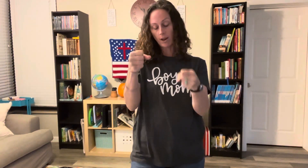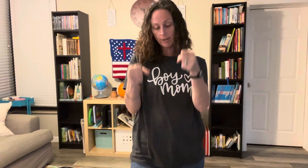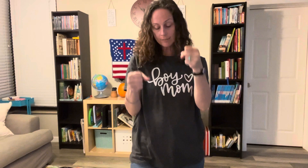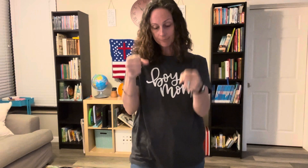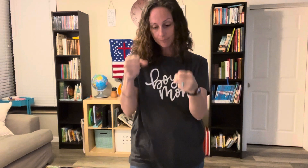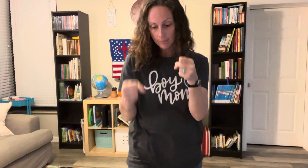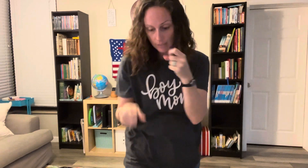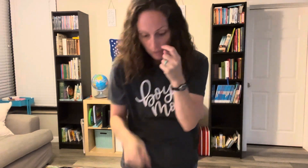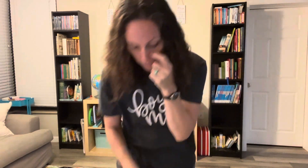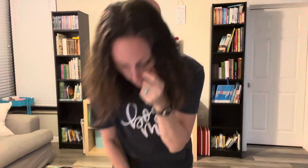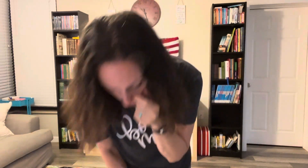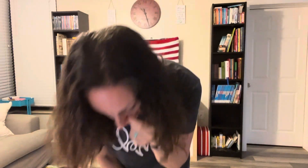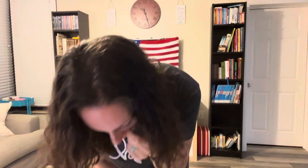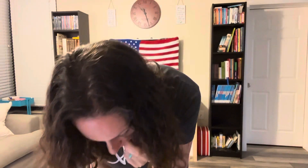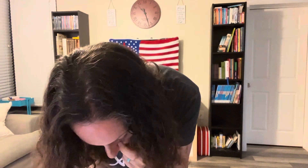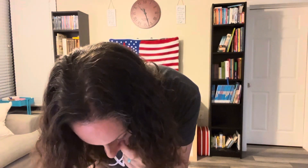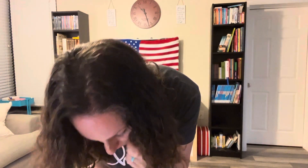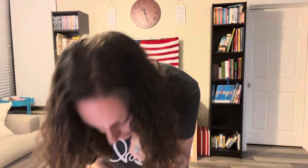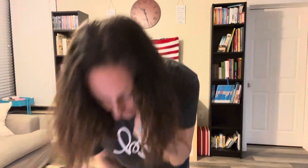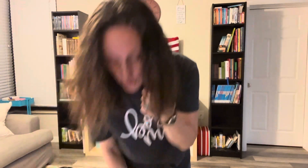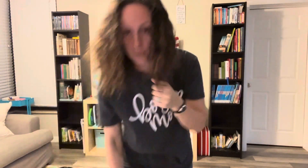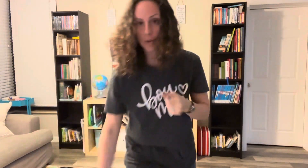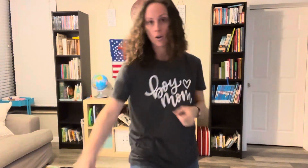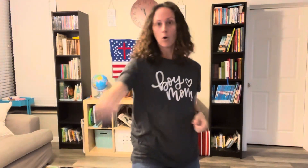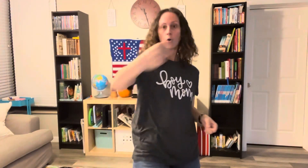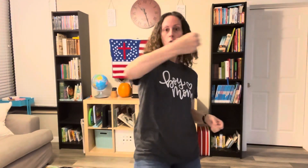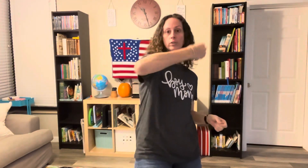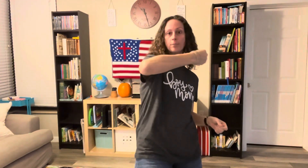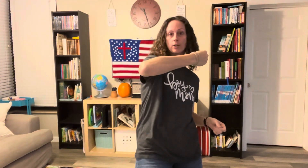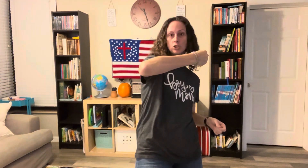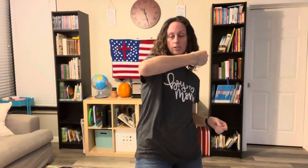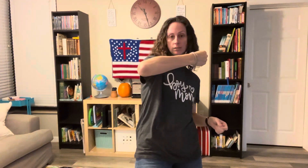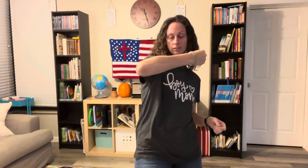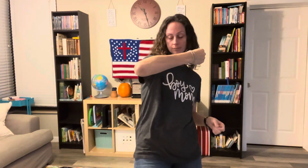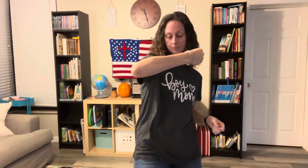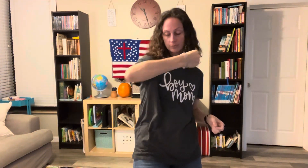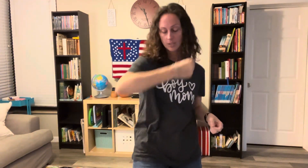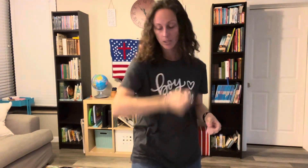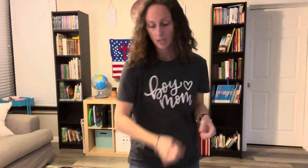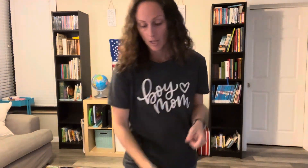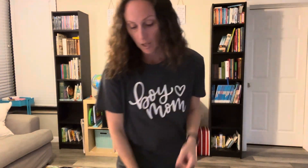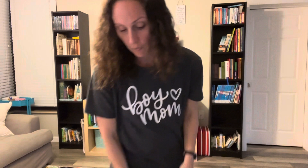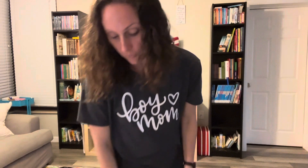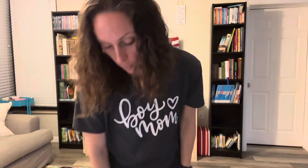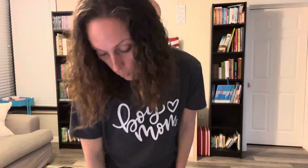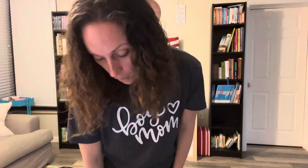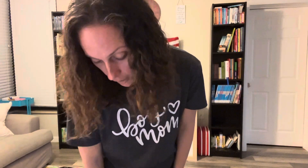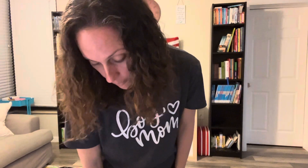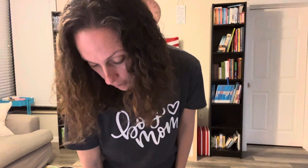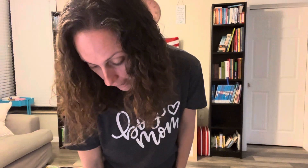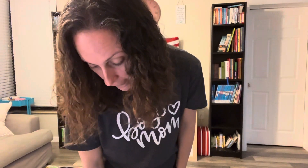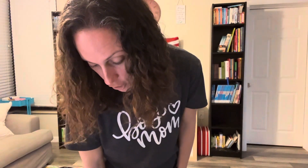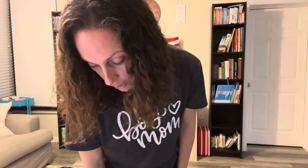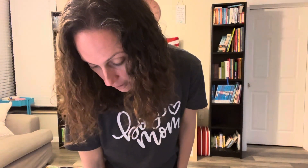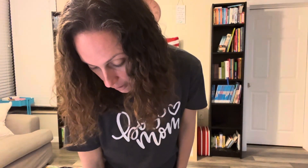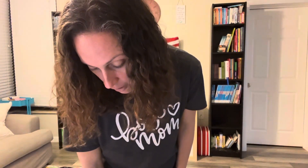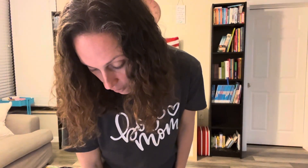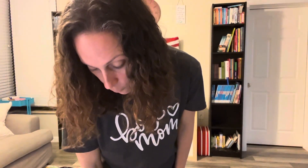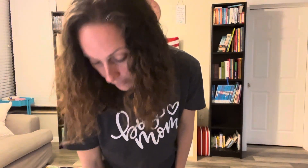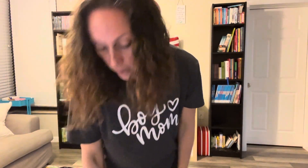driving. For protection, we're going to hold up our shield. For communication, we are going to